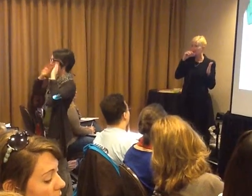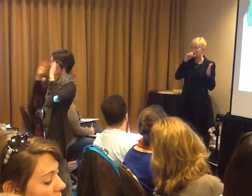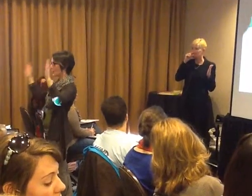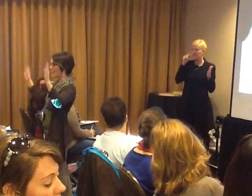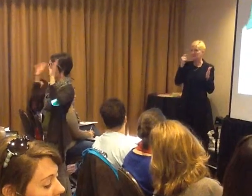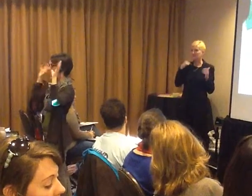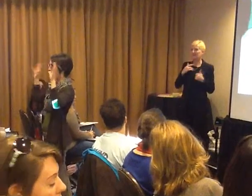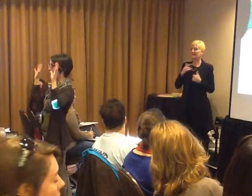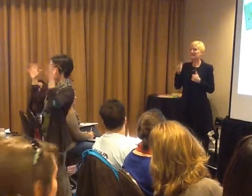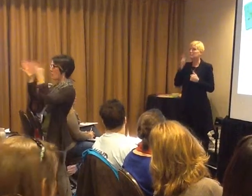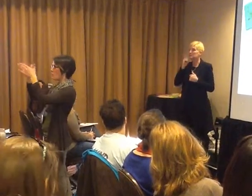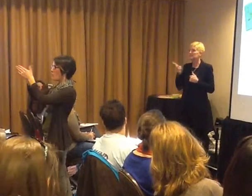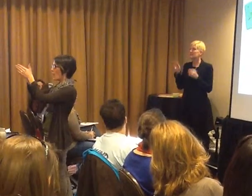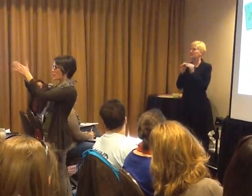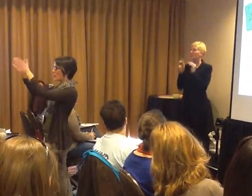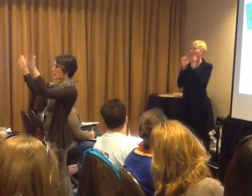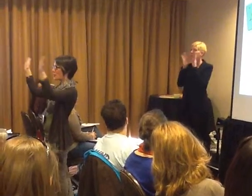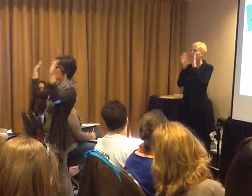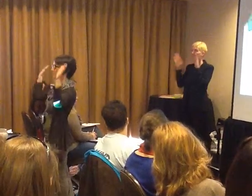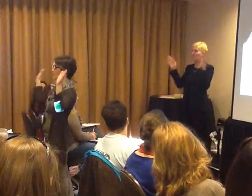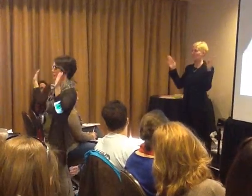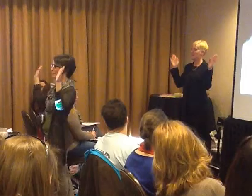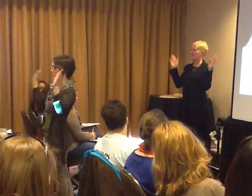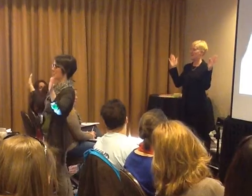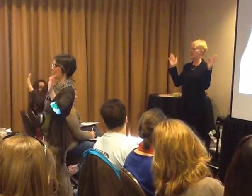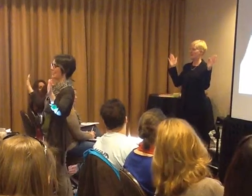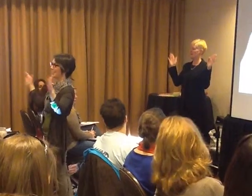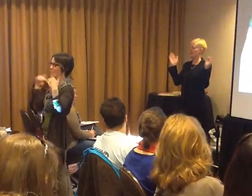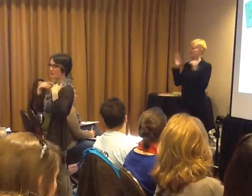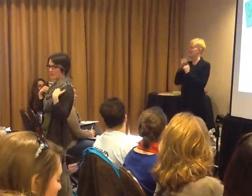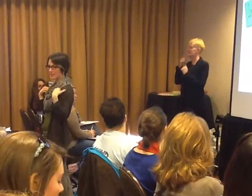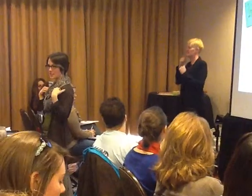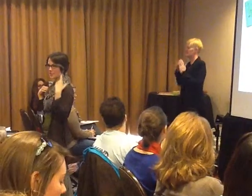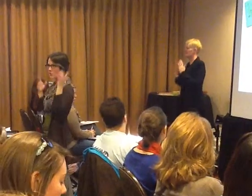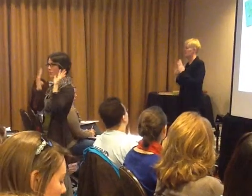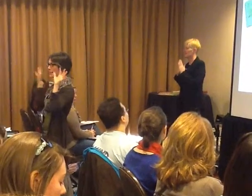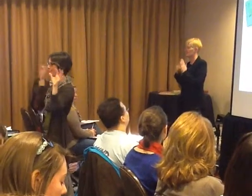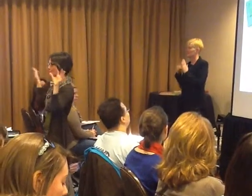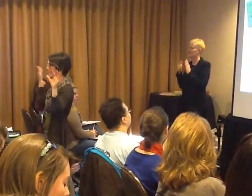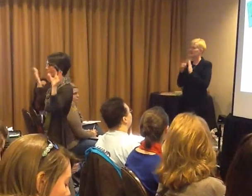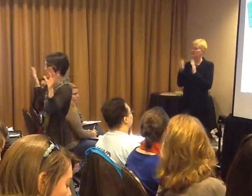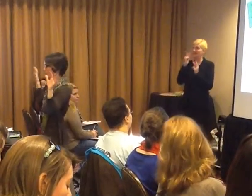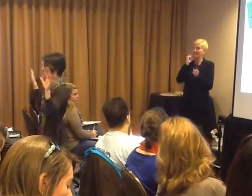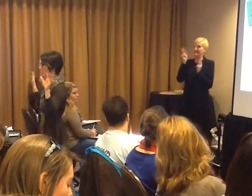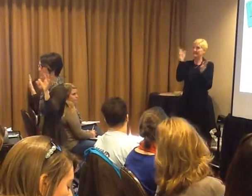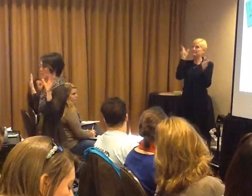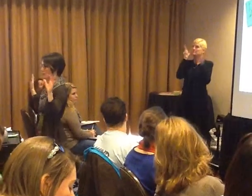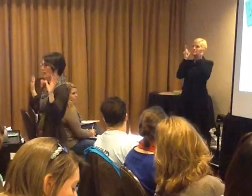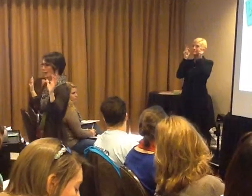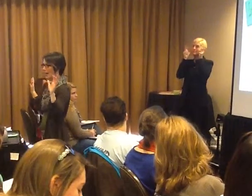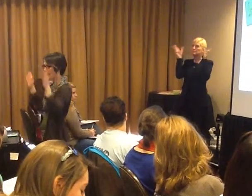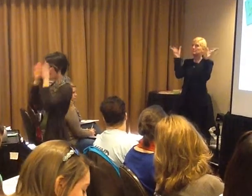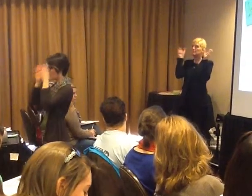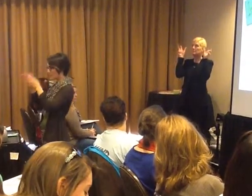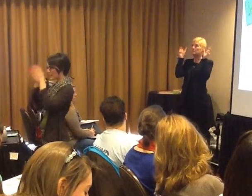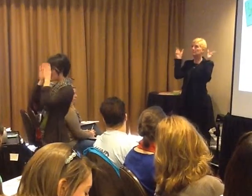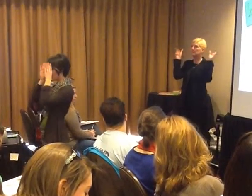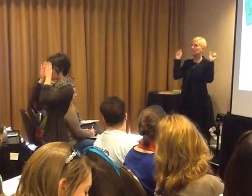the periphery. They have a wider peripheral vision than the rest of us, so they see those little things going